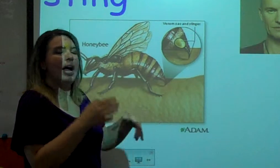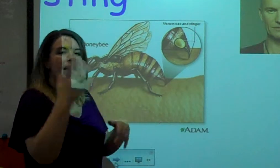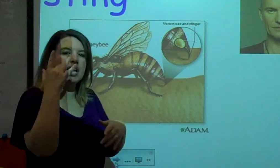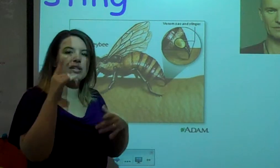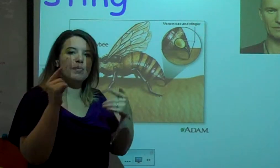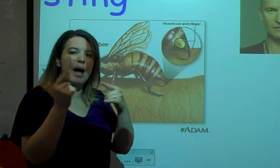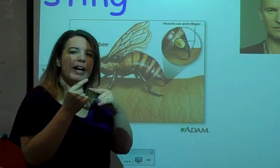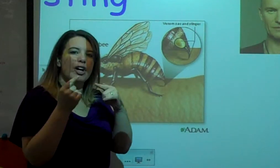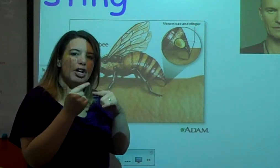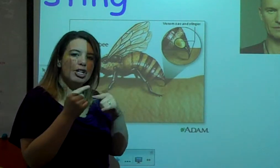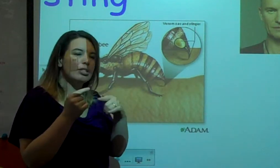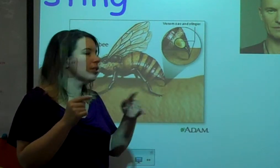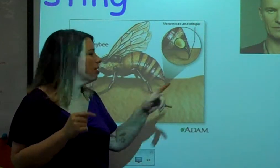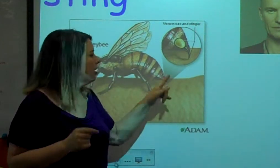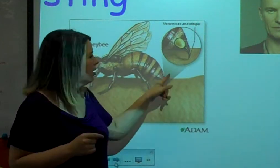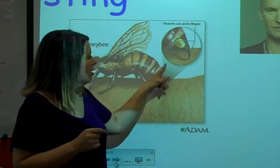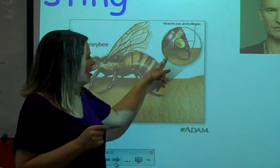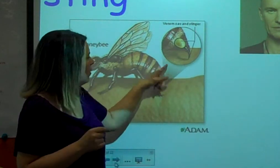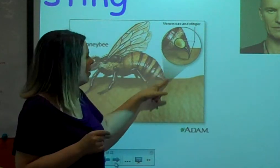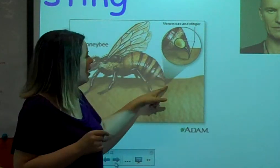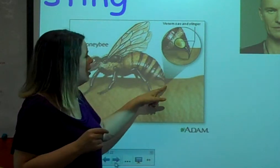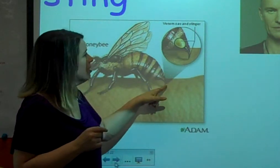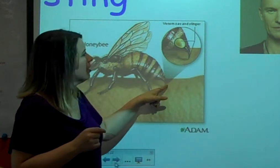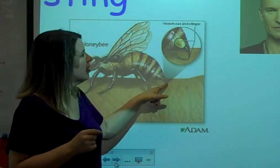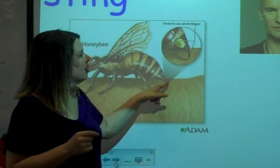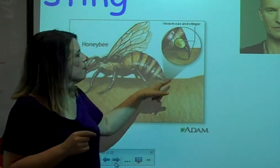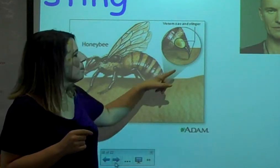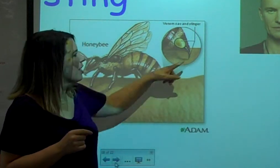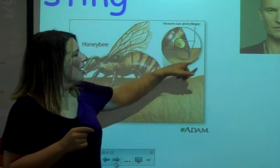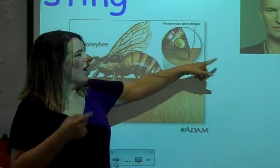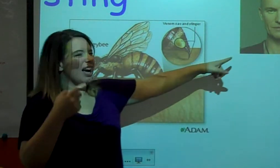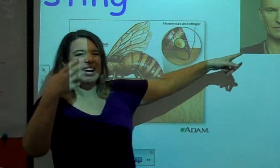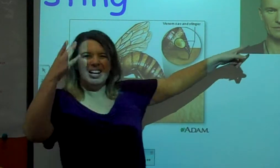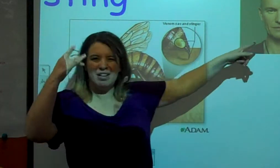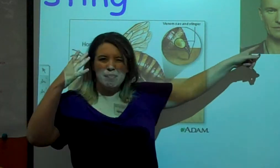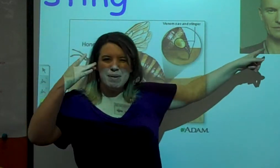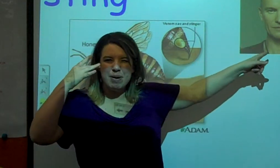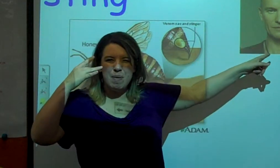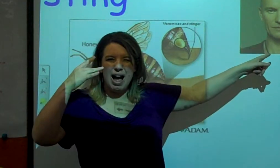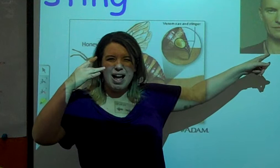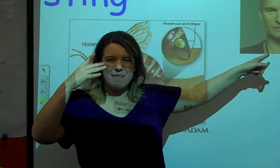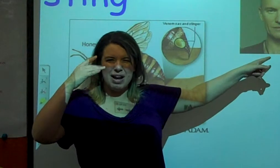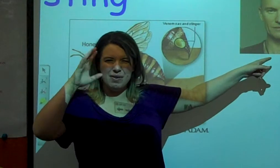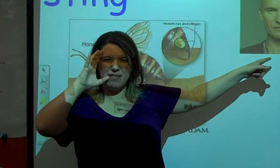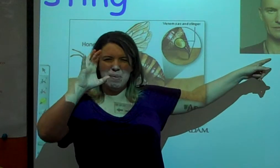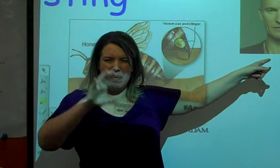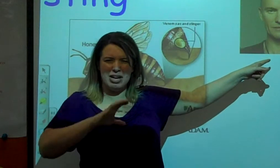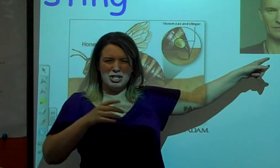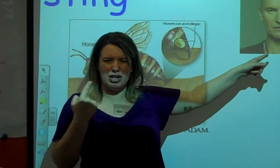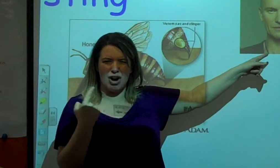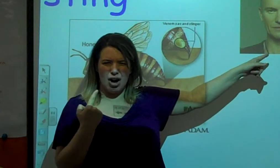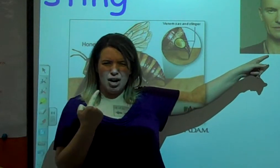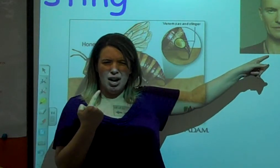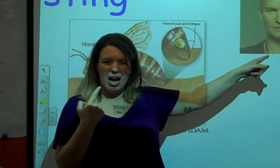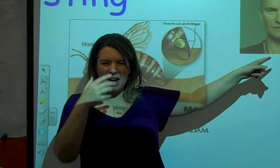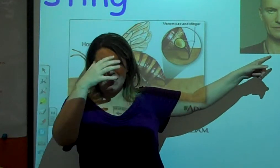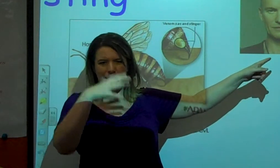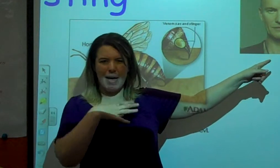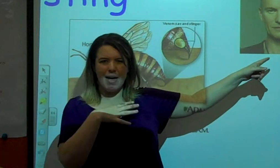And that's why it hurts. All right? And maybe why do you have a picture of a